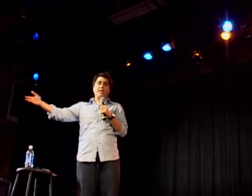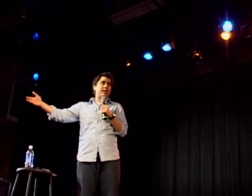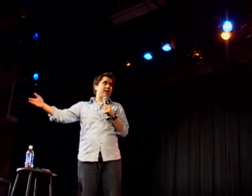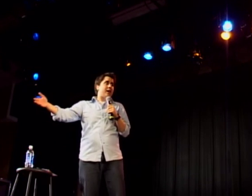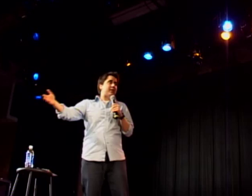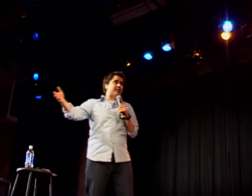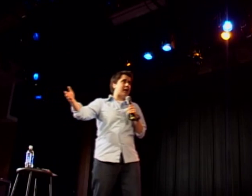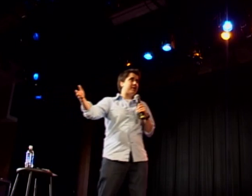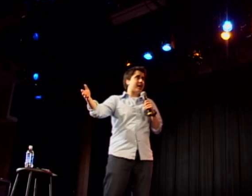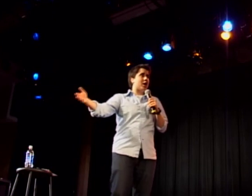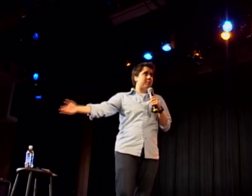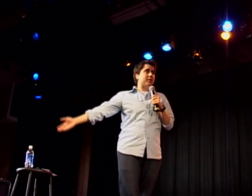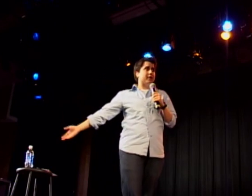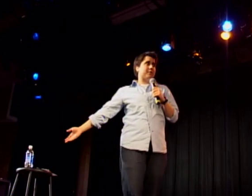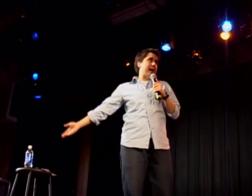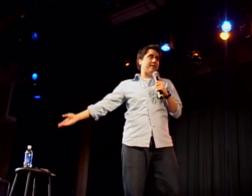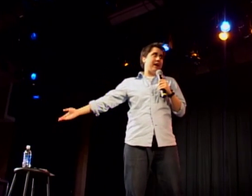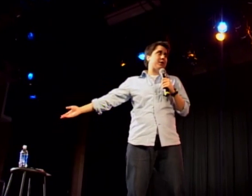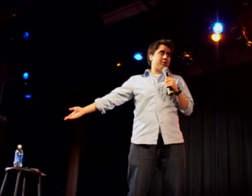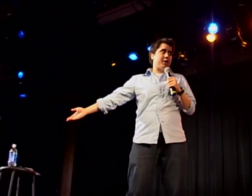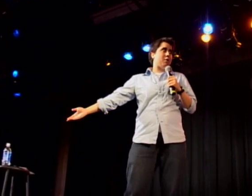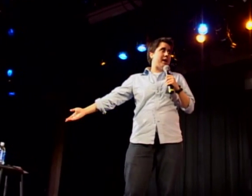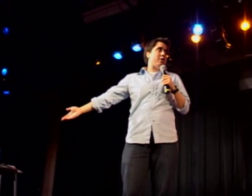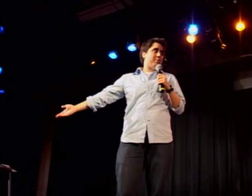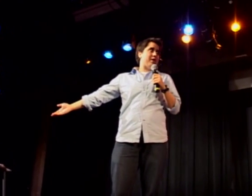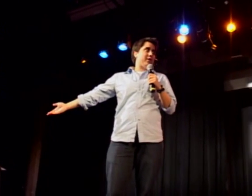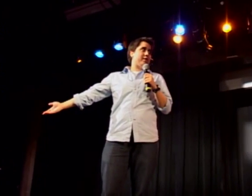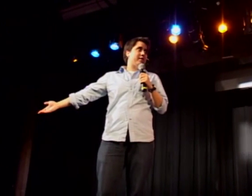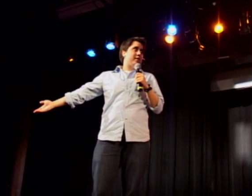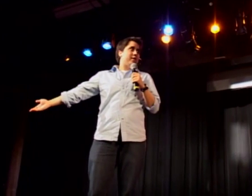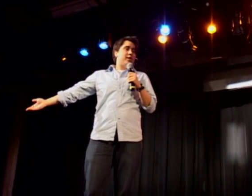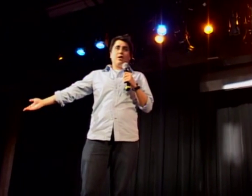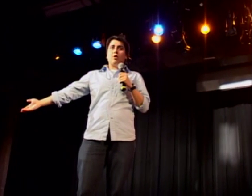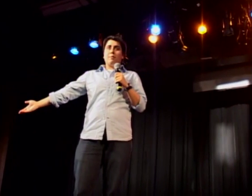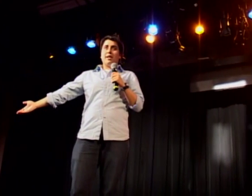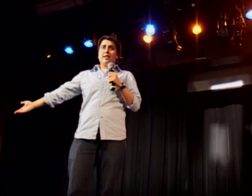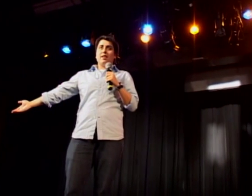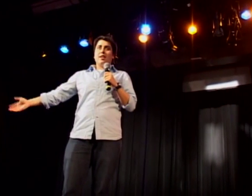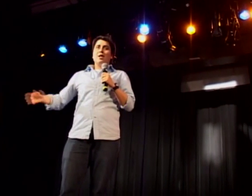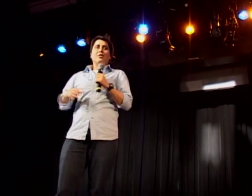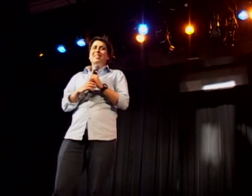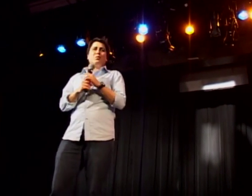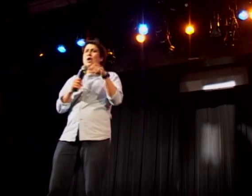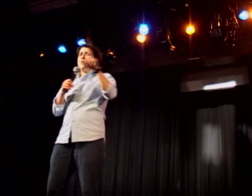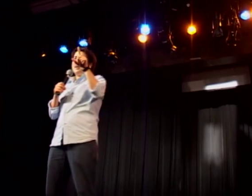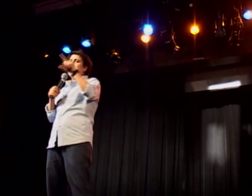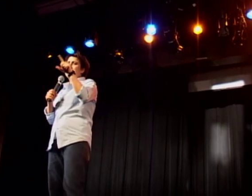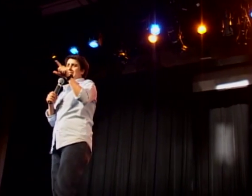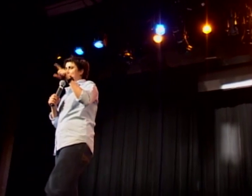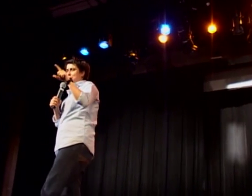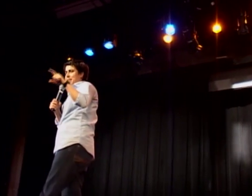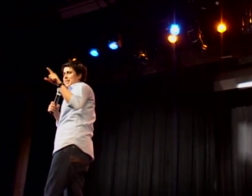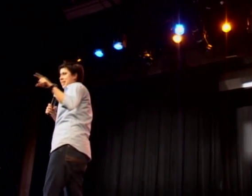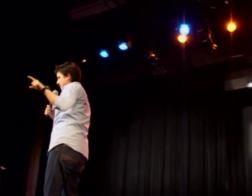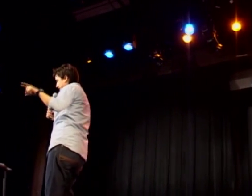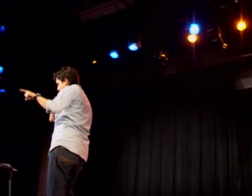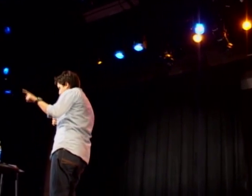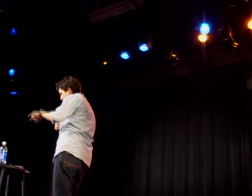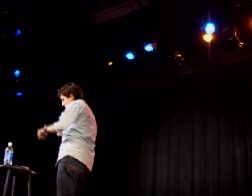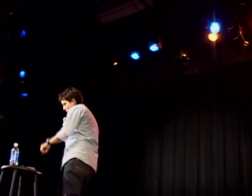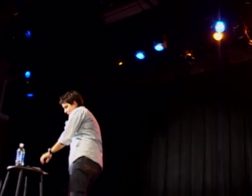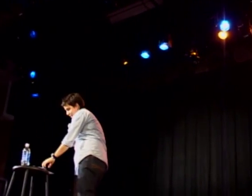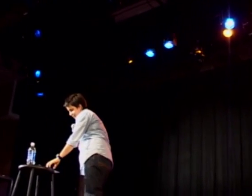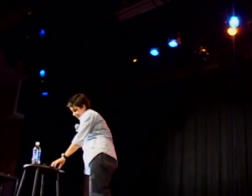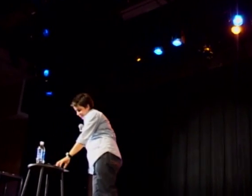first person that taught me how to unplug the vacuum cleaner on my own mother. You know what I mean? So that's wrong for him to tell me.